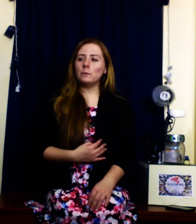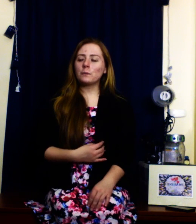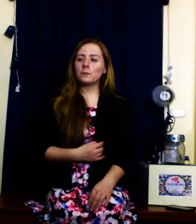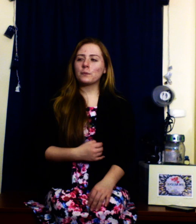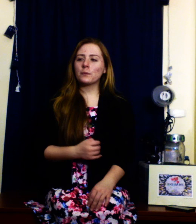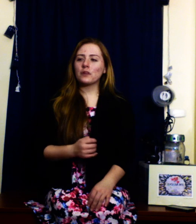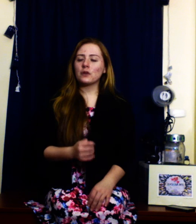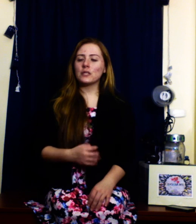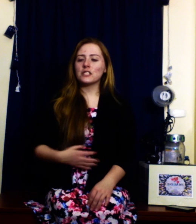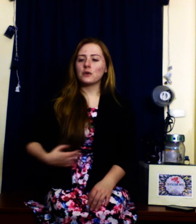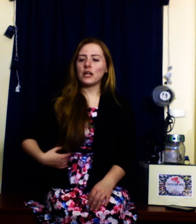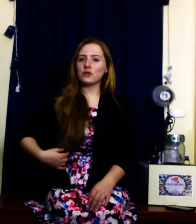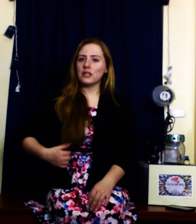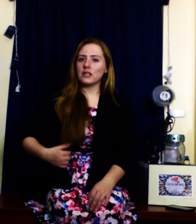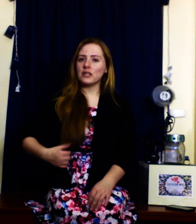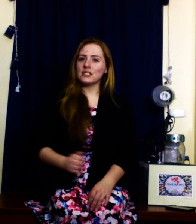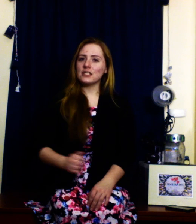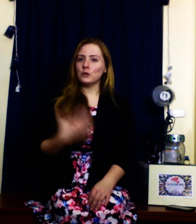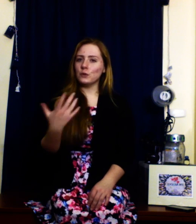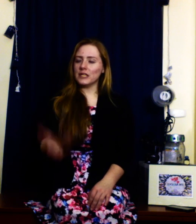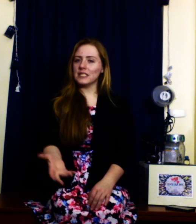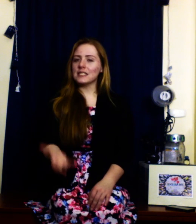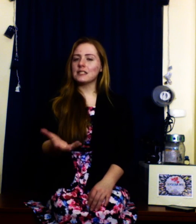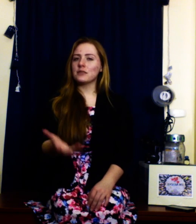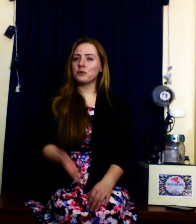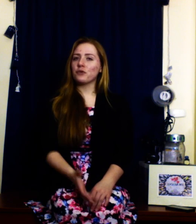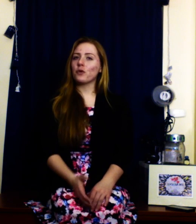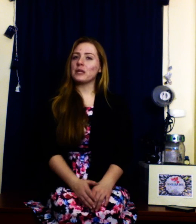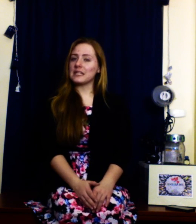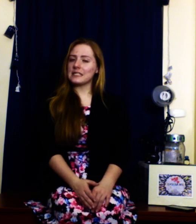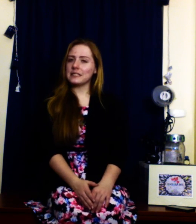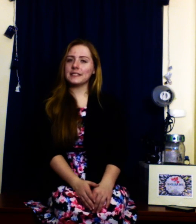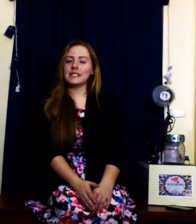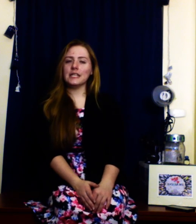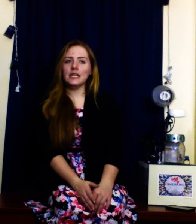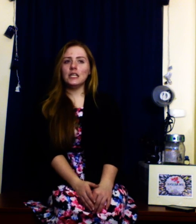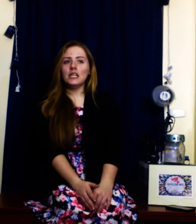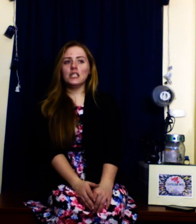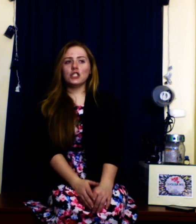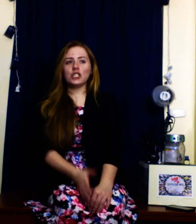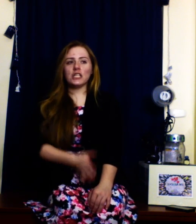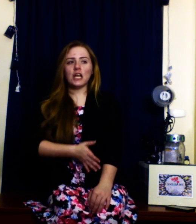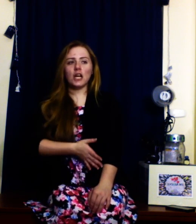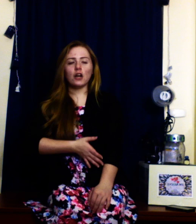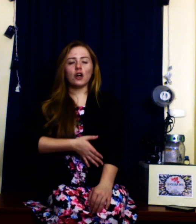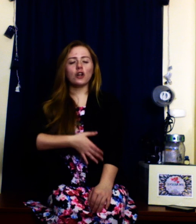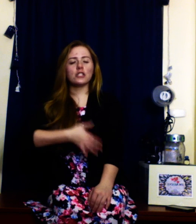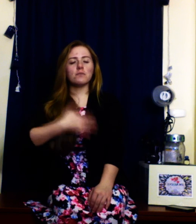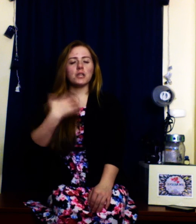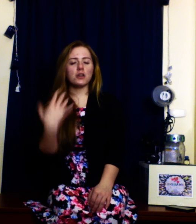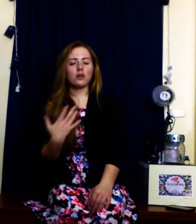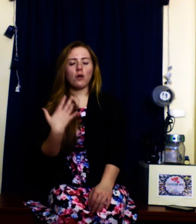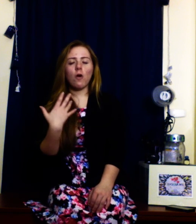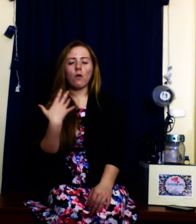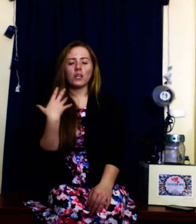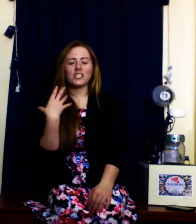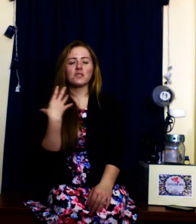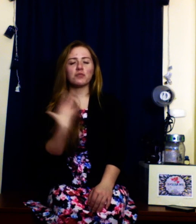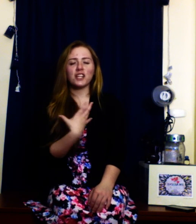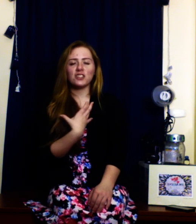Krysta Rodriguez, who was performing as Ilsa, her demeanor, her whole expression